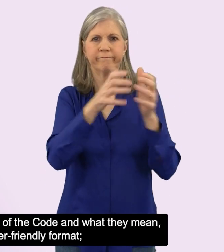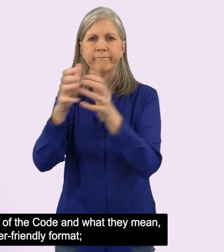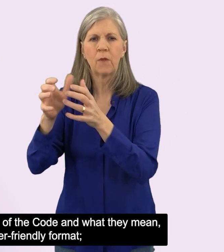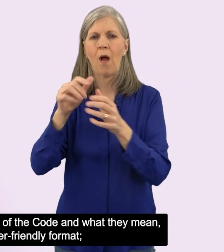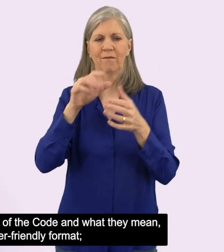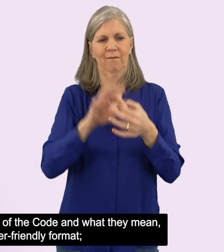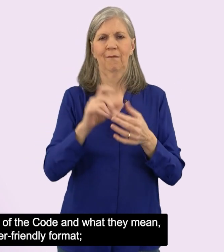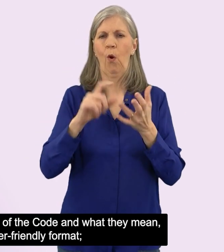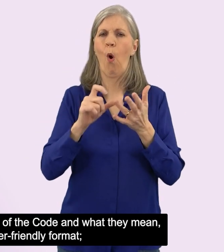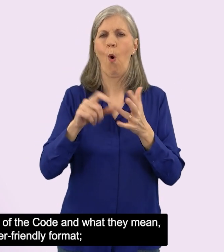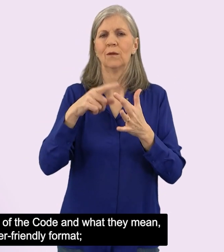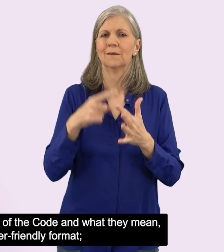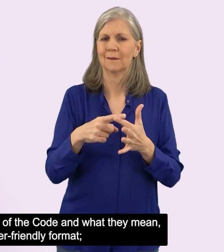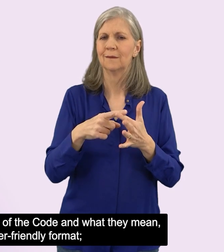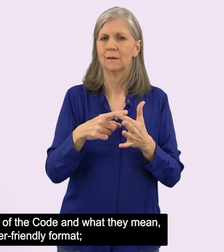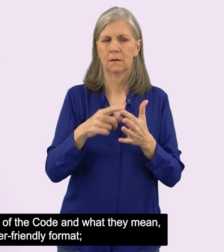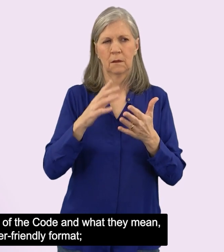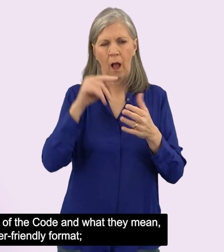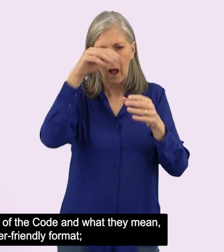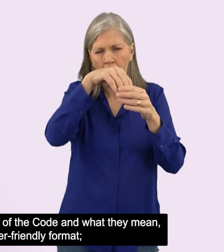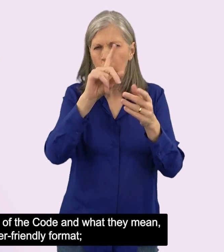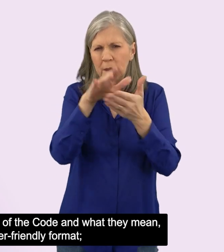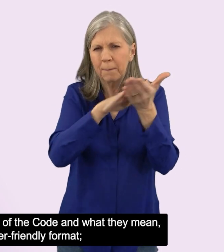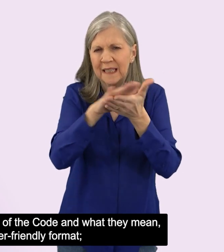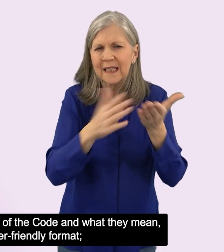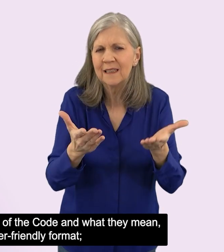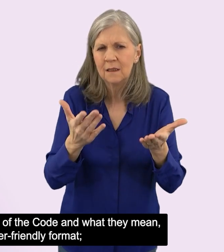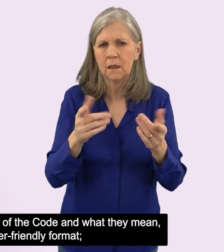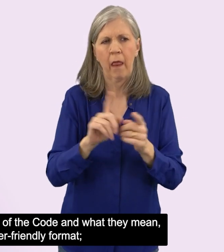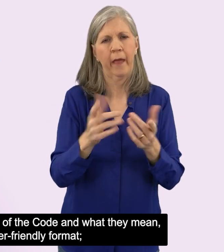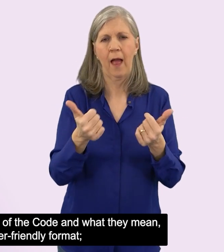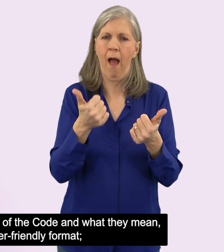the different sections of a code of what they mean in a user-friendly format.